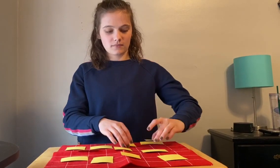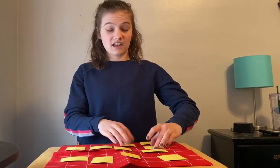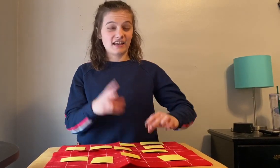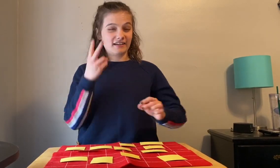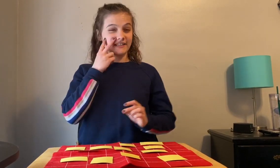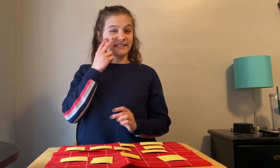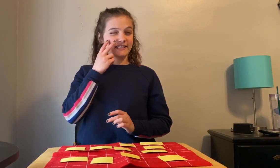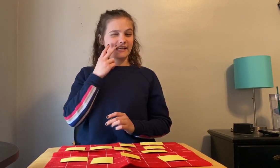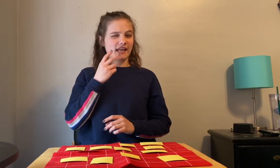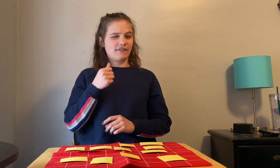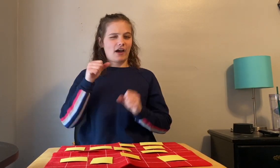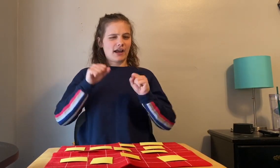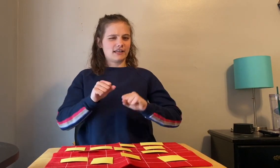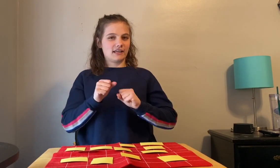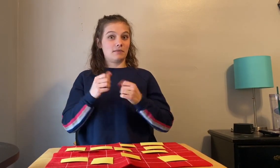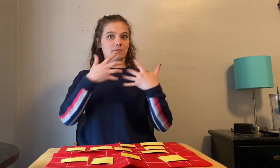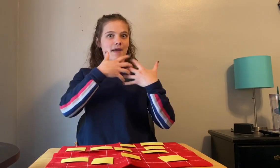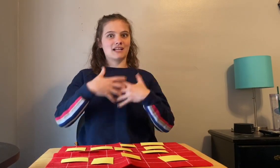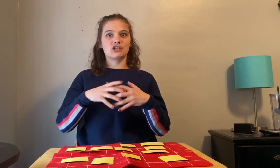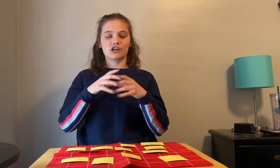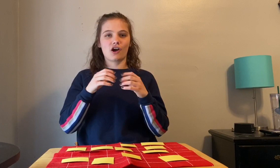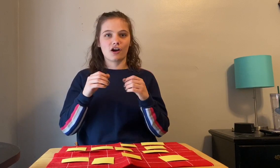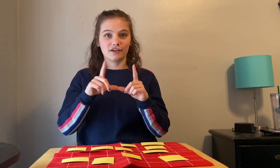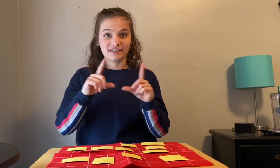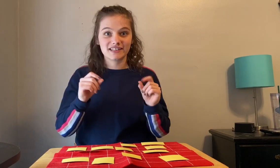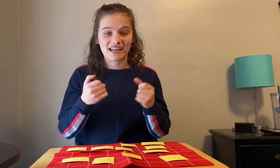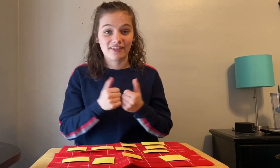Now let's see if I can match the cards together.